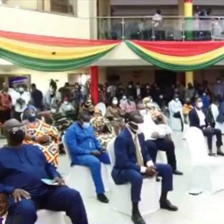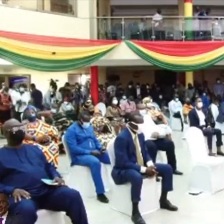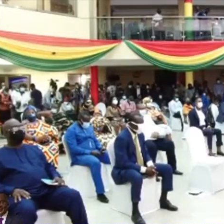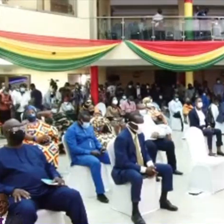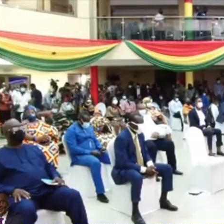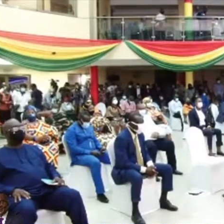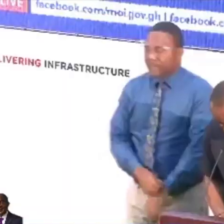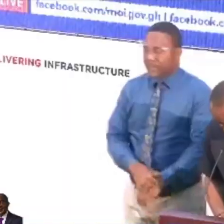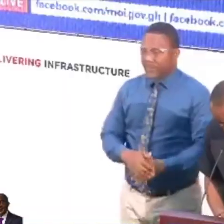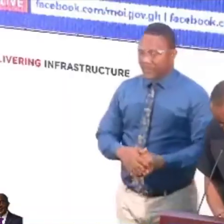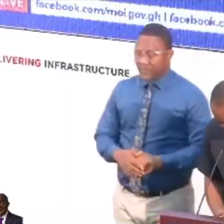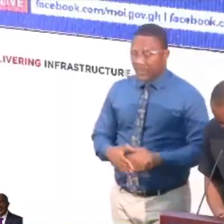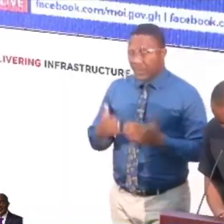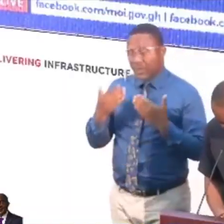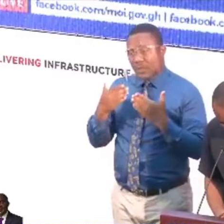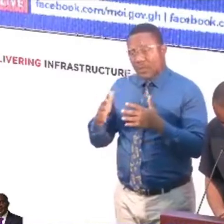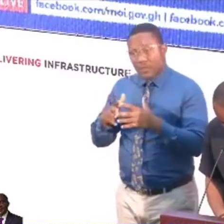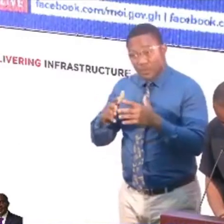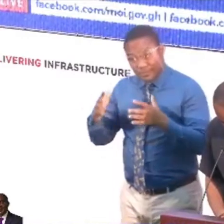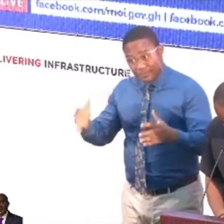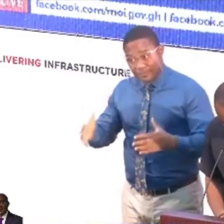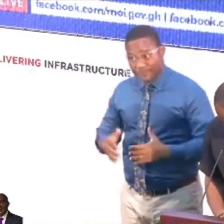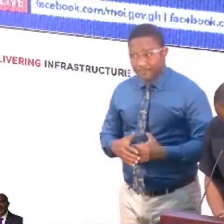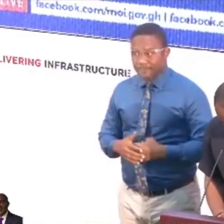Thank you very much, Honorable Minister.